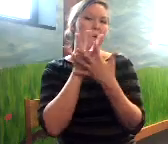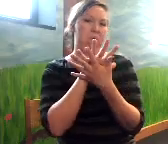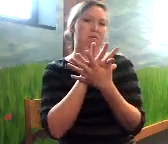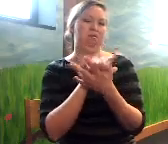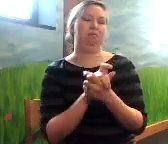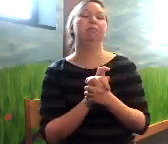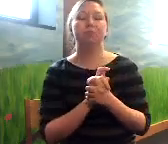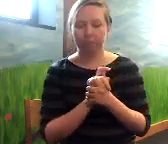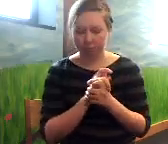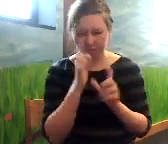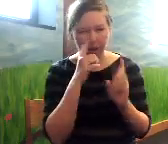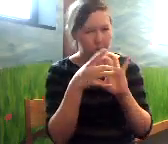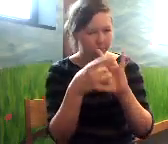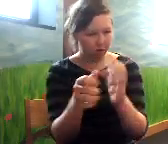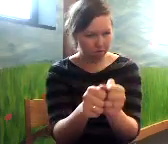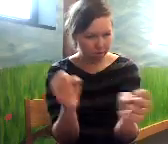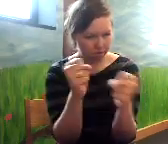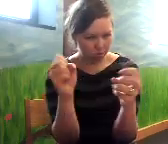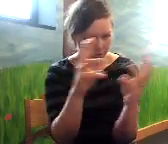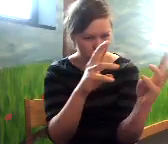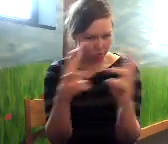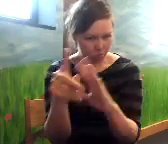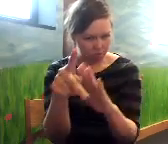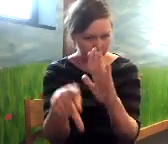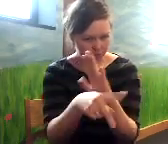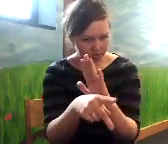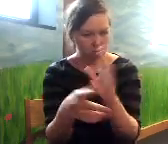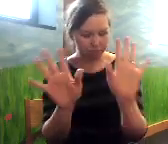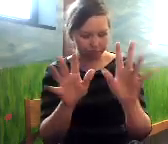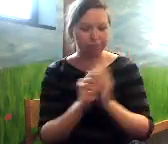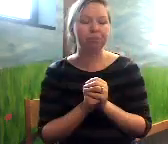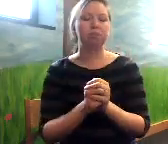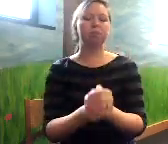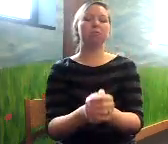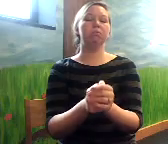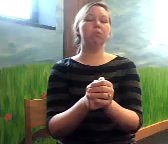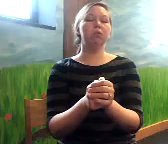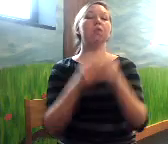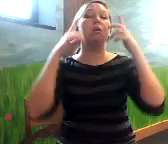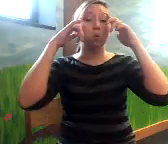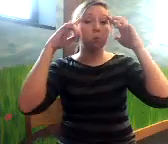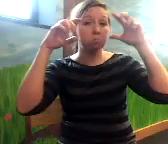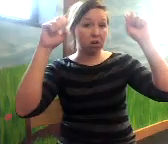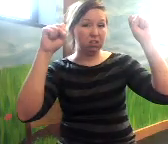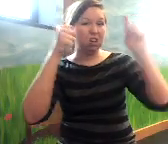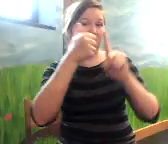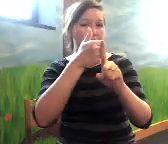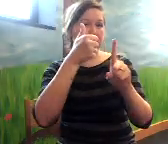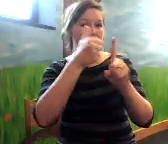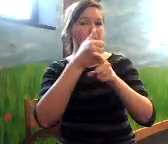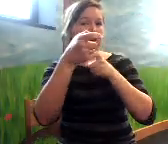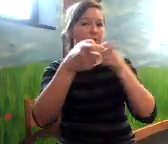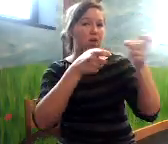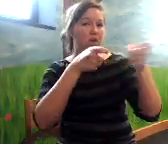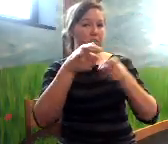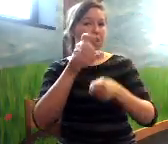course, as we know, and so that was the way to go with Vietnam. And so the American people, as a result, were kept out of the